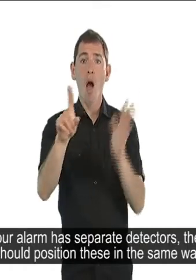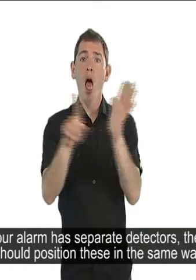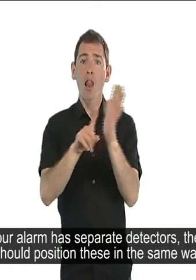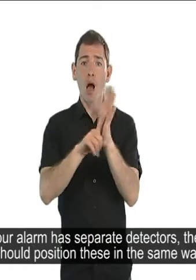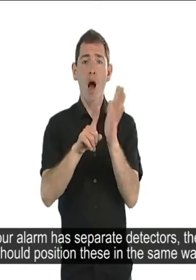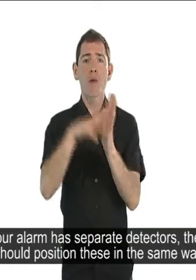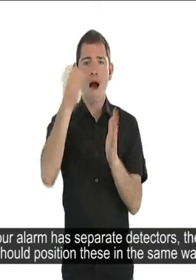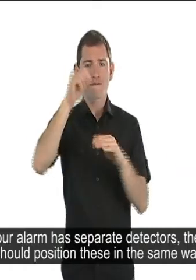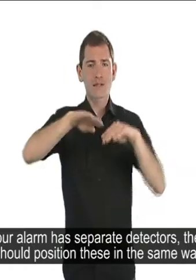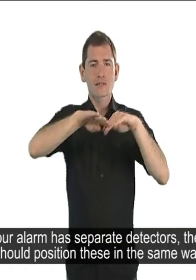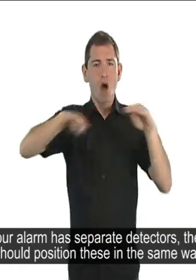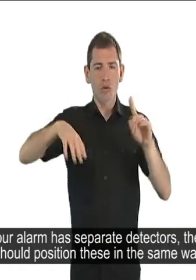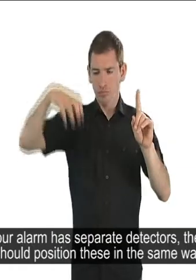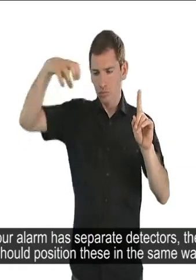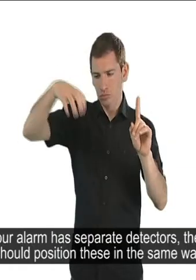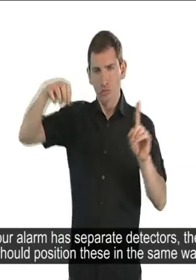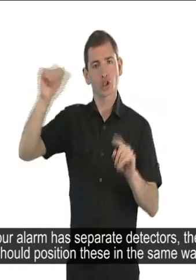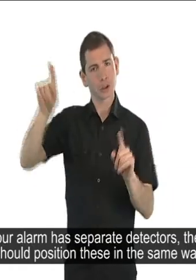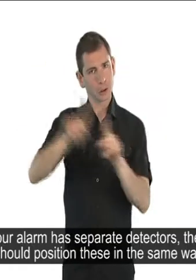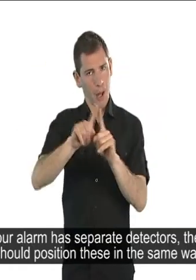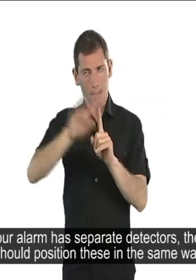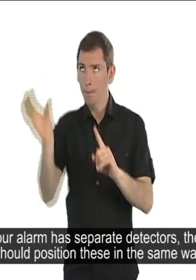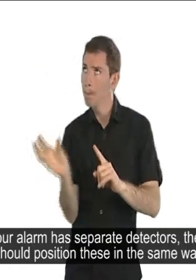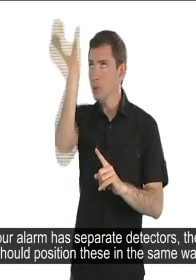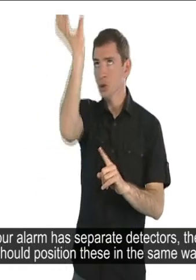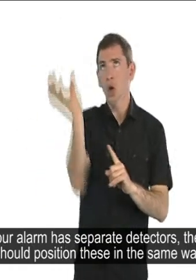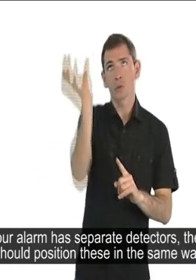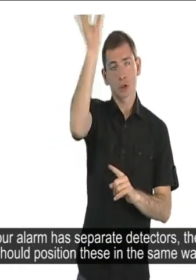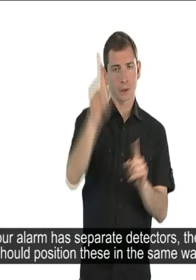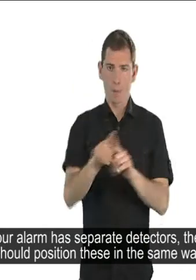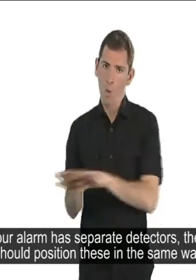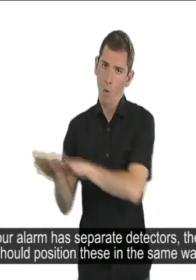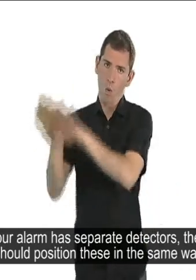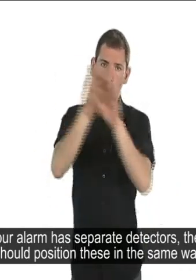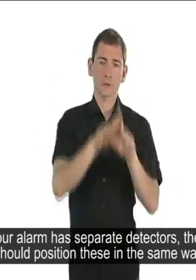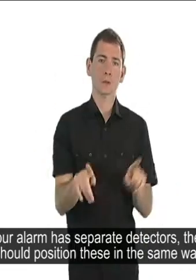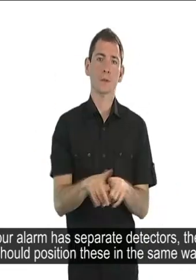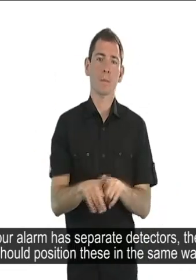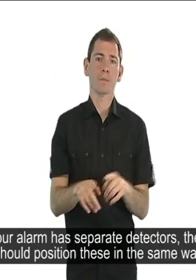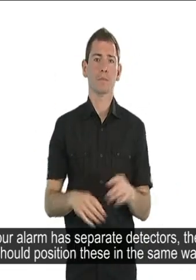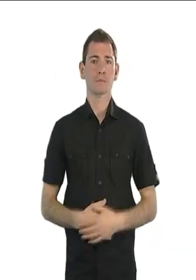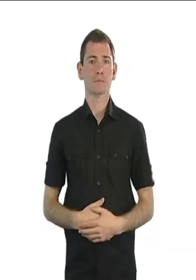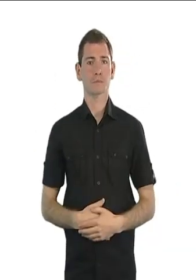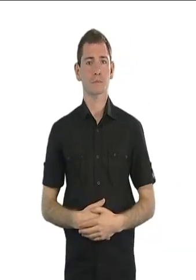If your alarm has separate detectors, then you should position these in the same way.